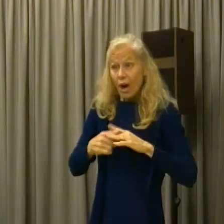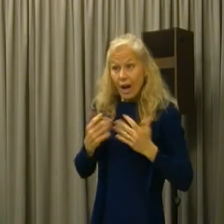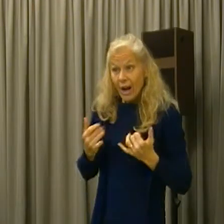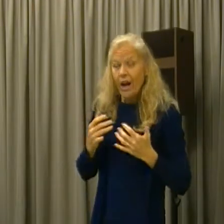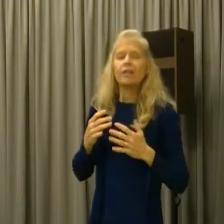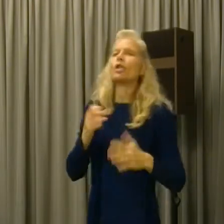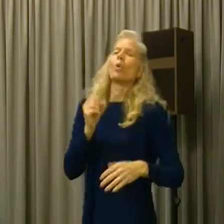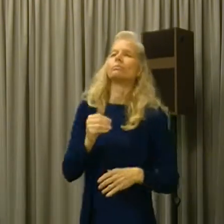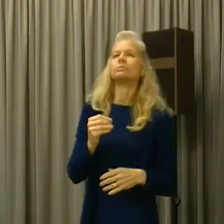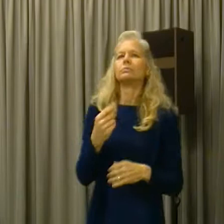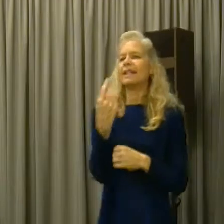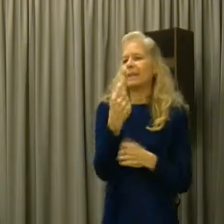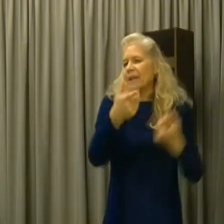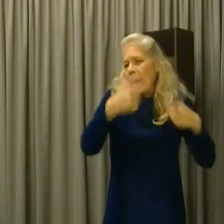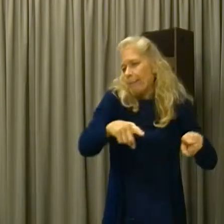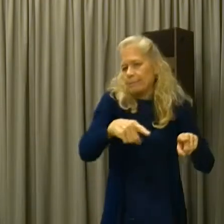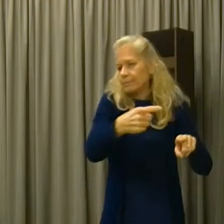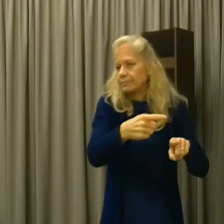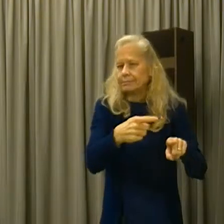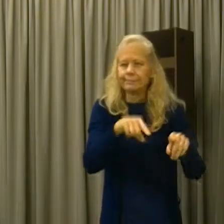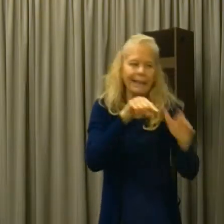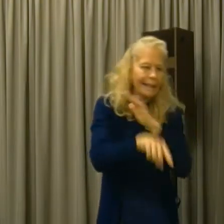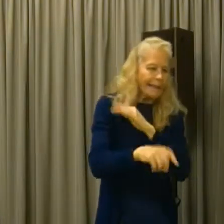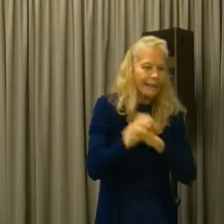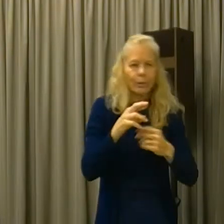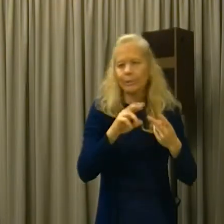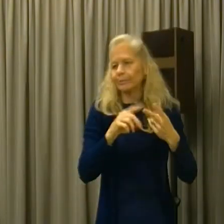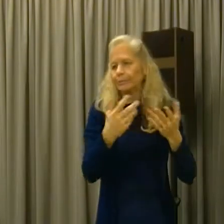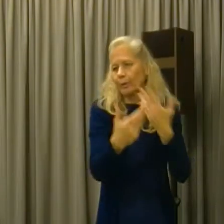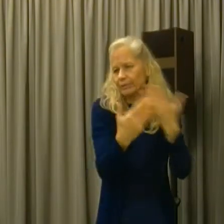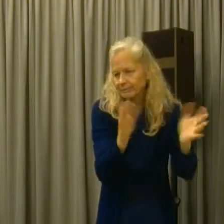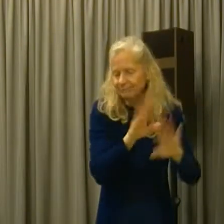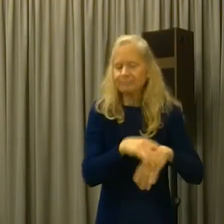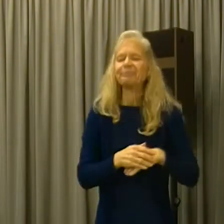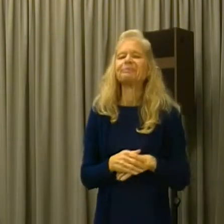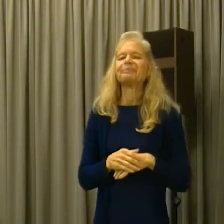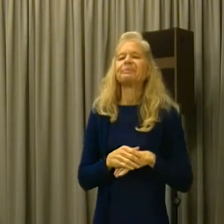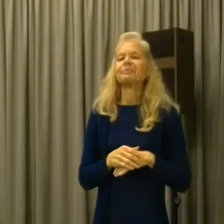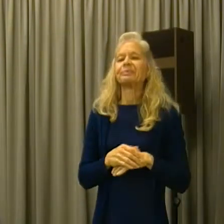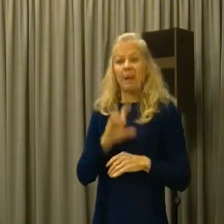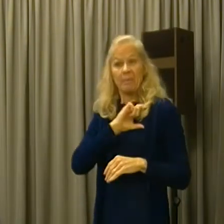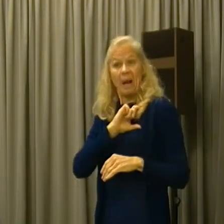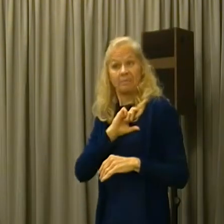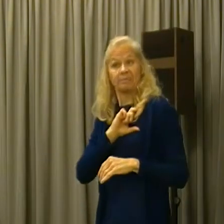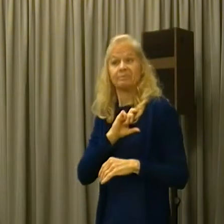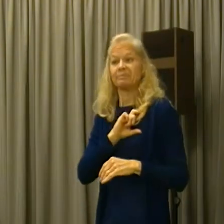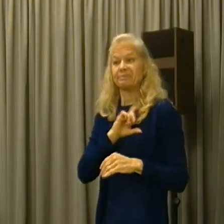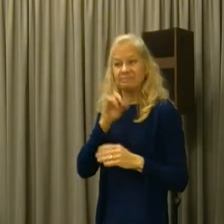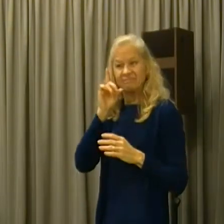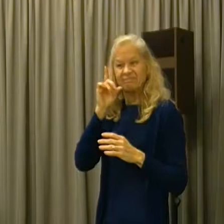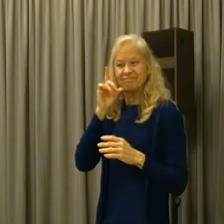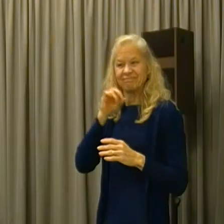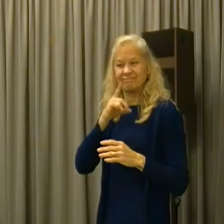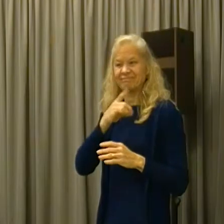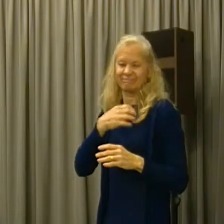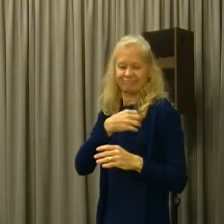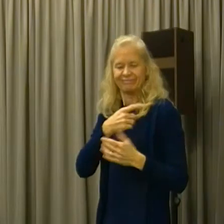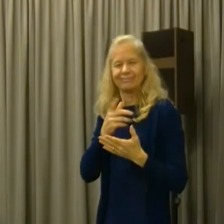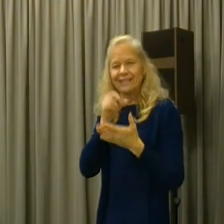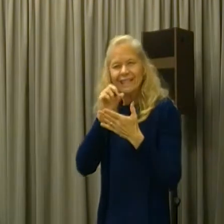person of interest. And so what do they do? they begin gathering up all the info on the people